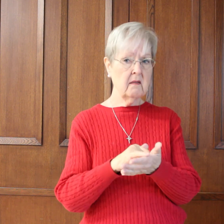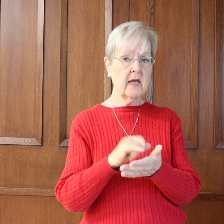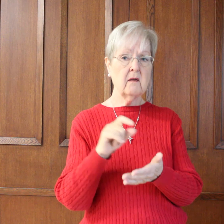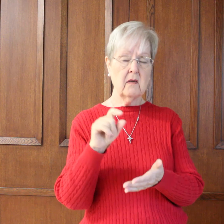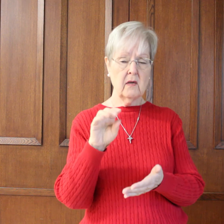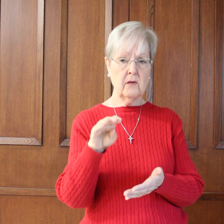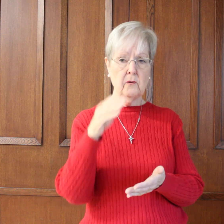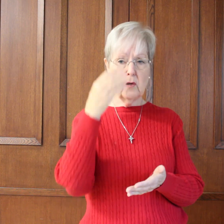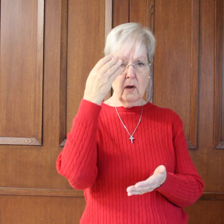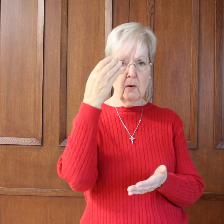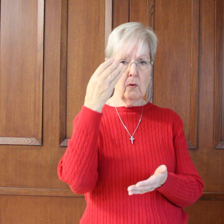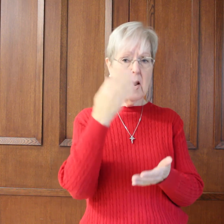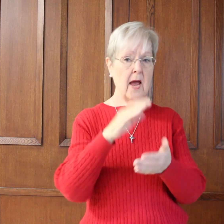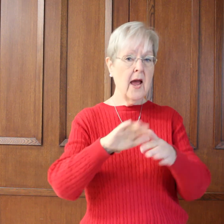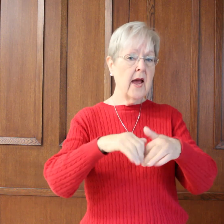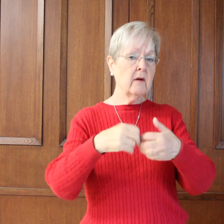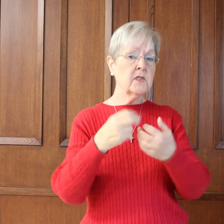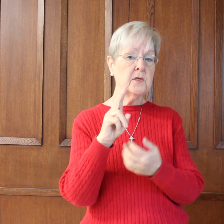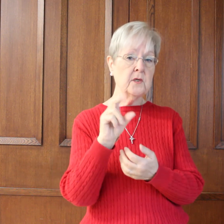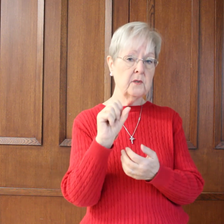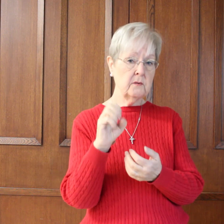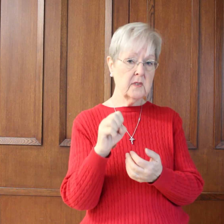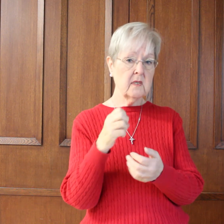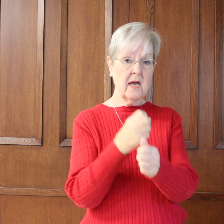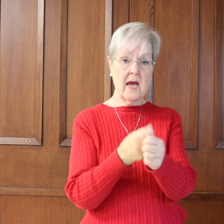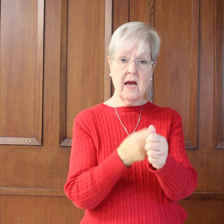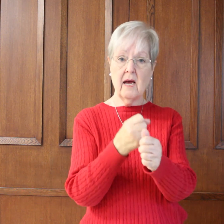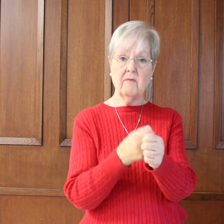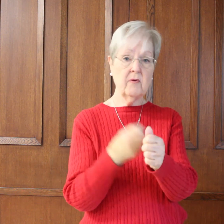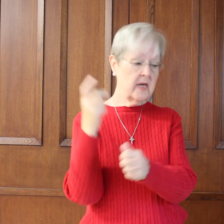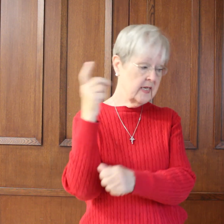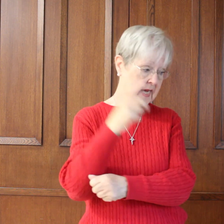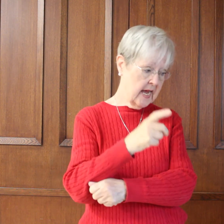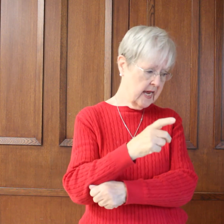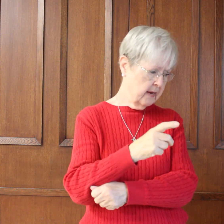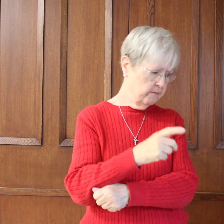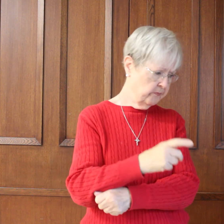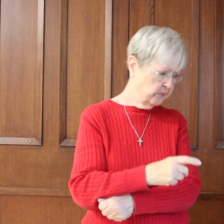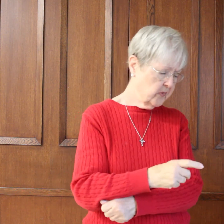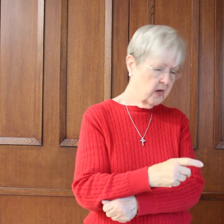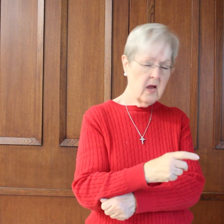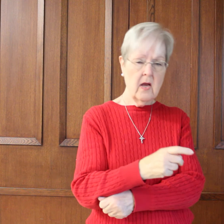that you know how to use every day.